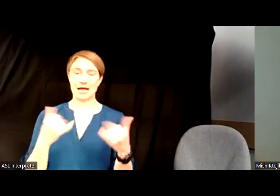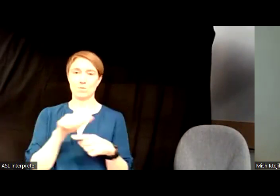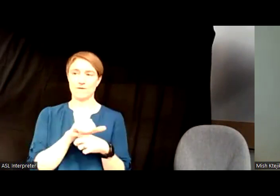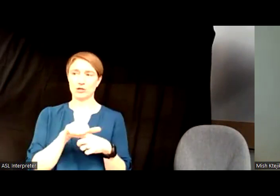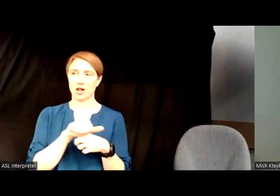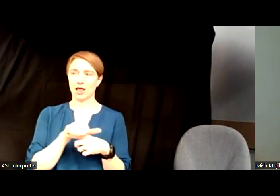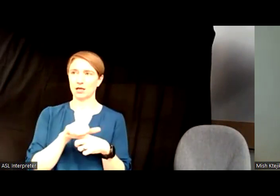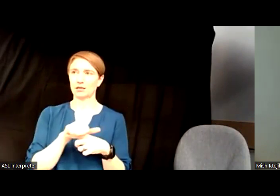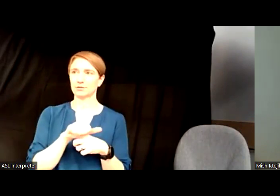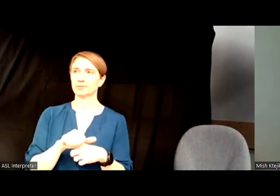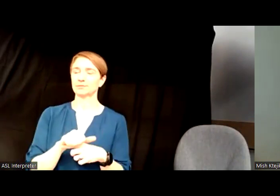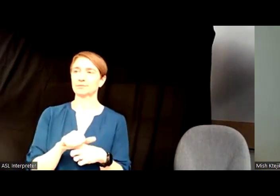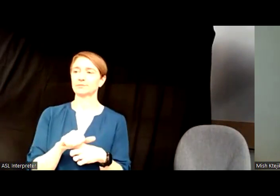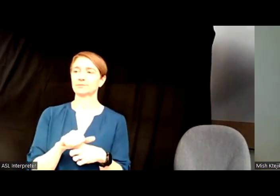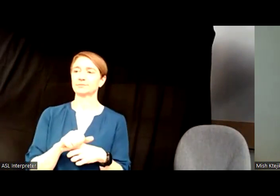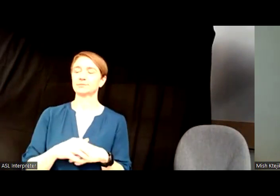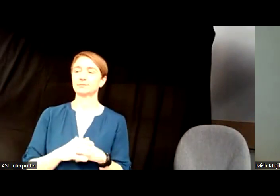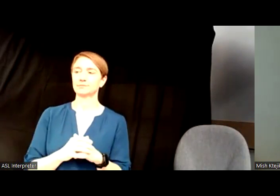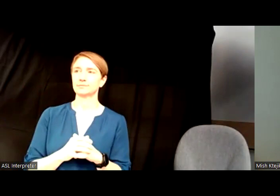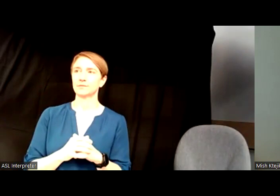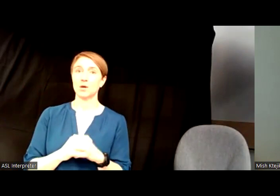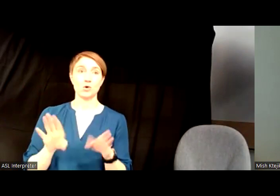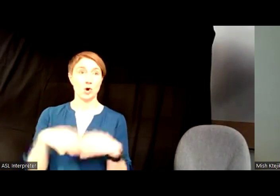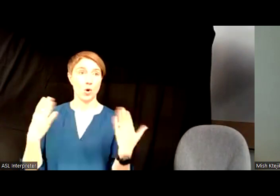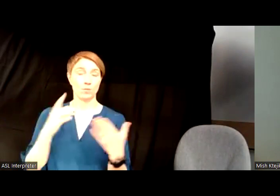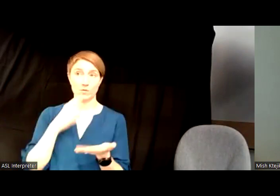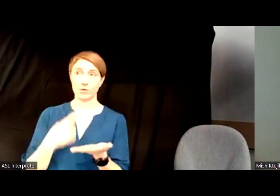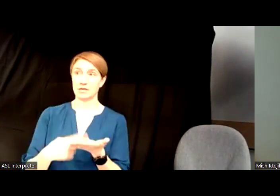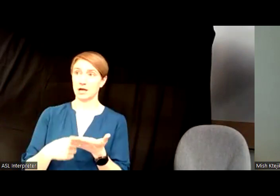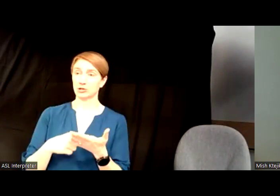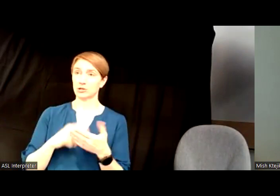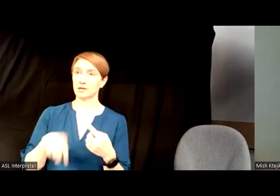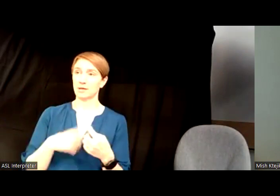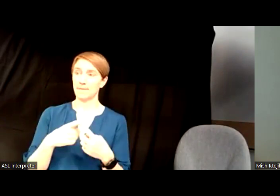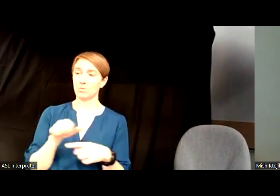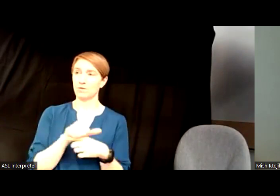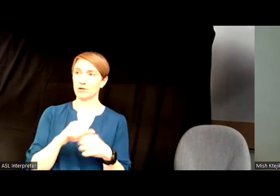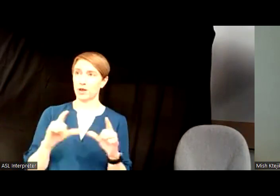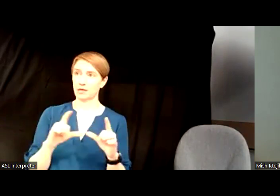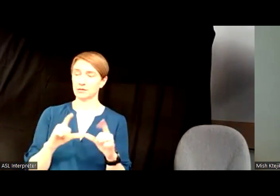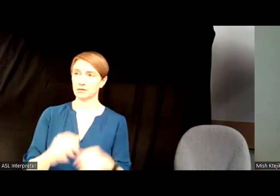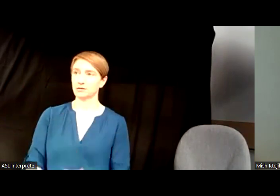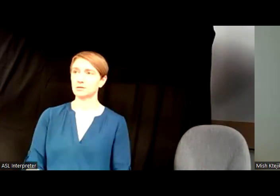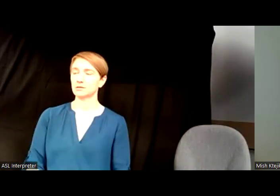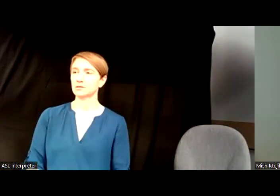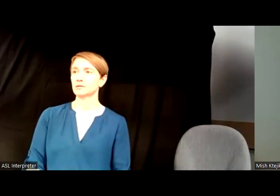to provisional. And we're gonna open this up for discussion on the provisional license.